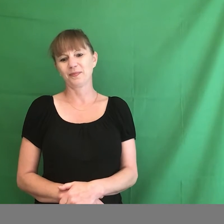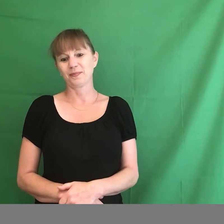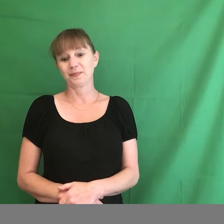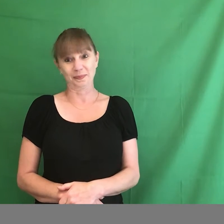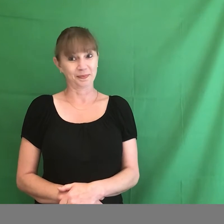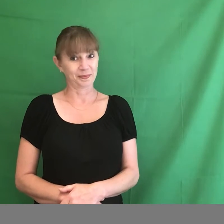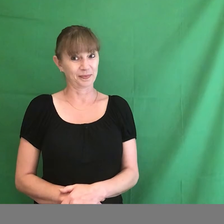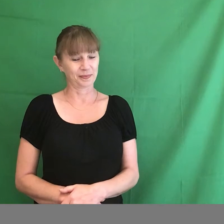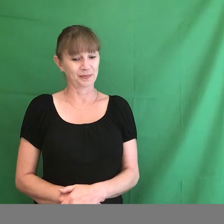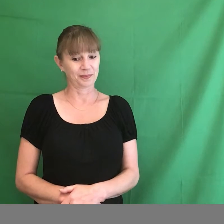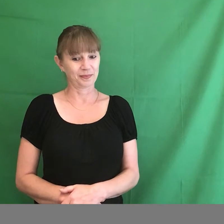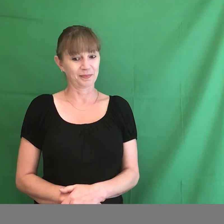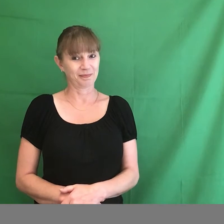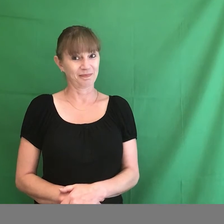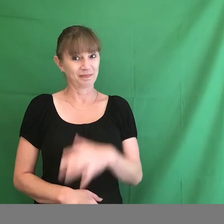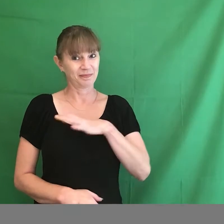awake, enthusiastic.